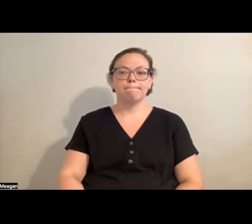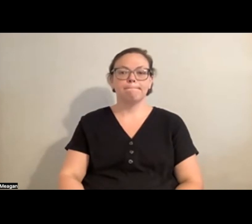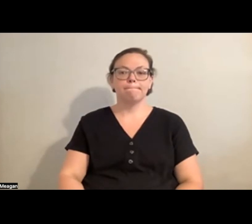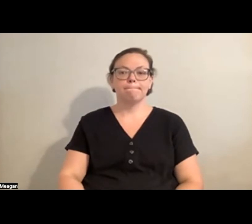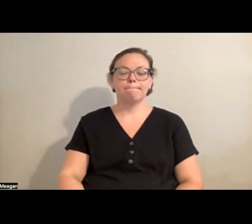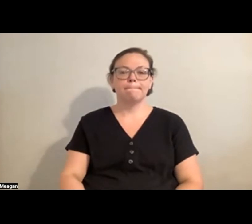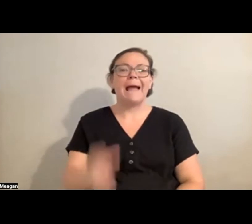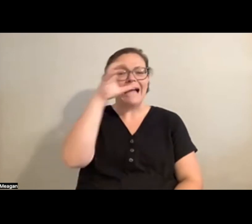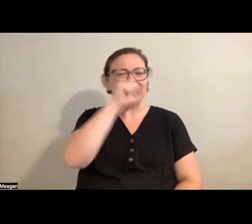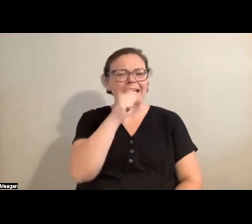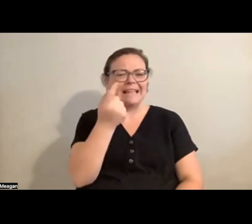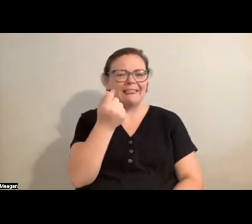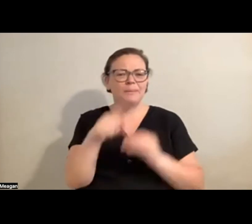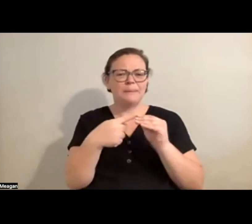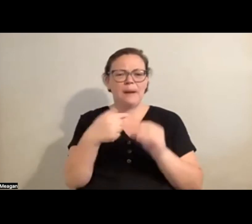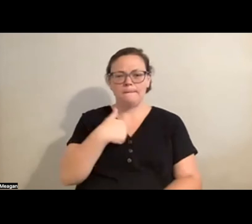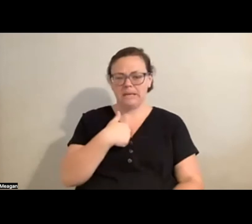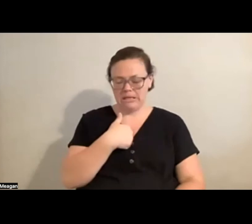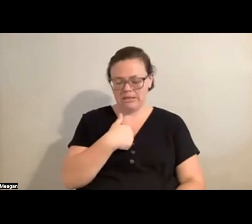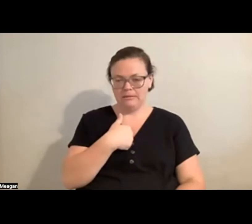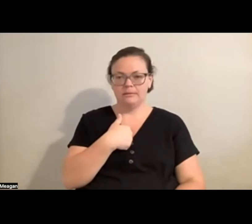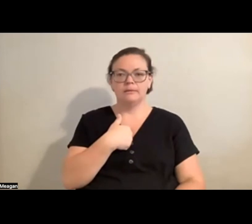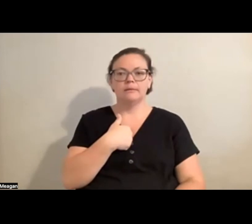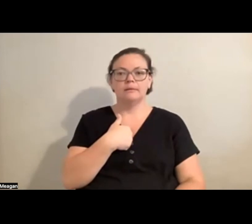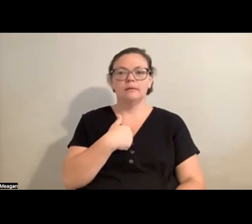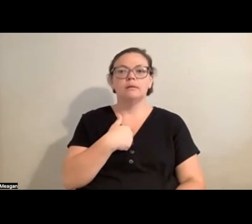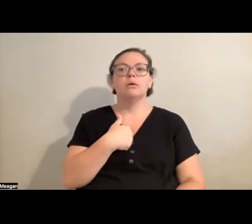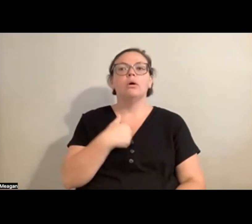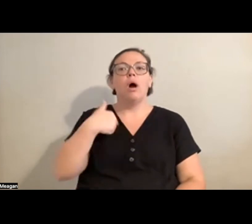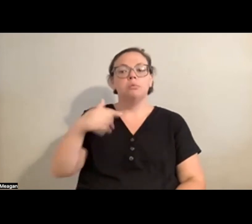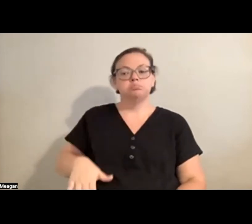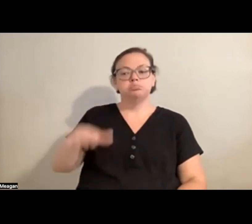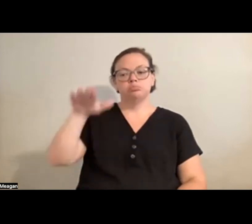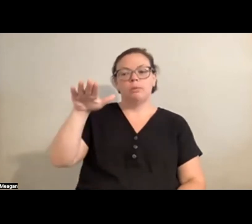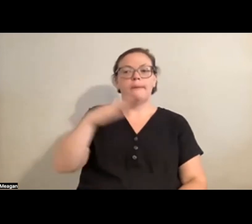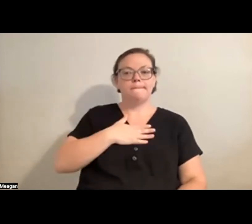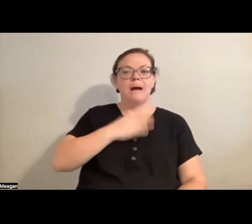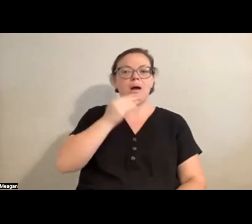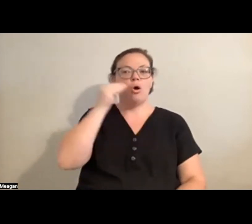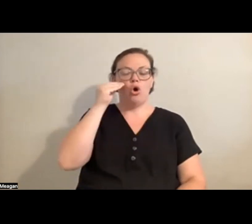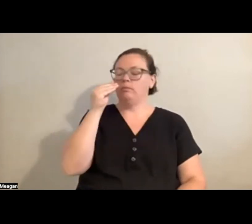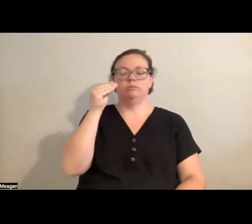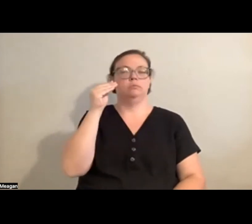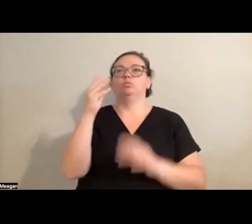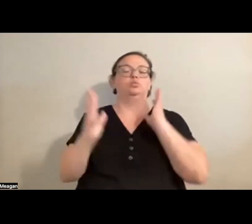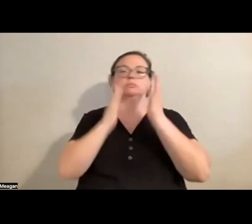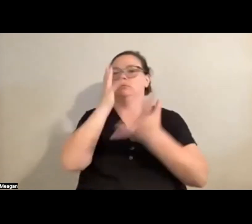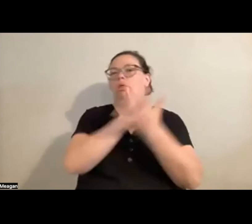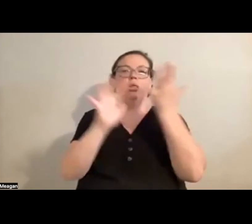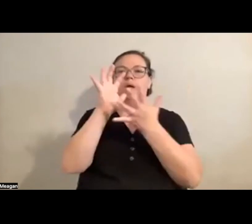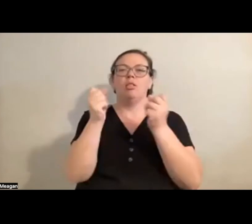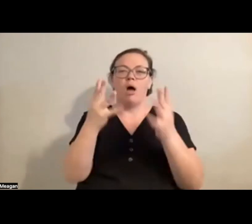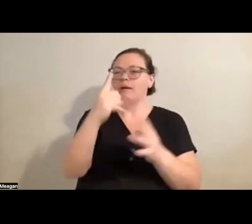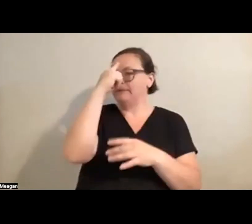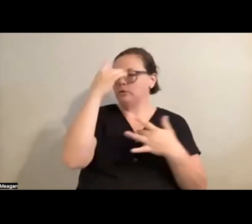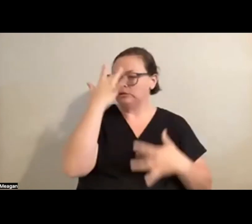I guess a little bit about me. When I was growing up, my household was super chaotic. Lots of mental illness,